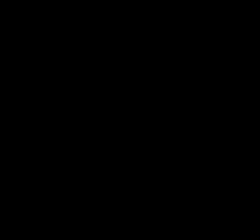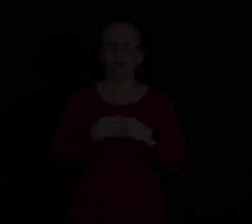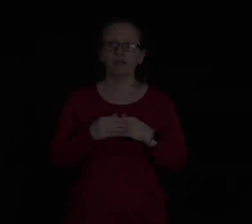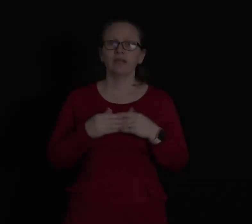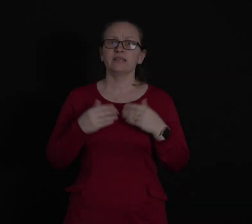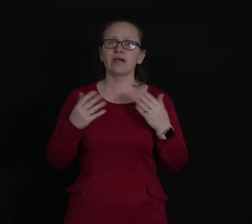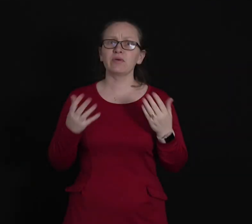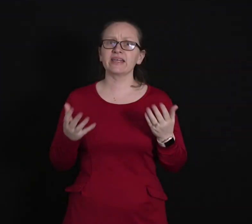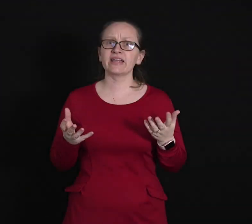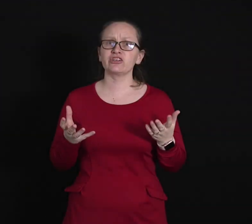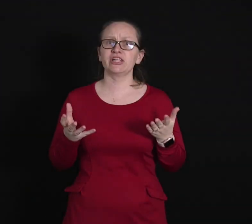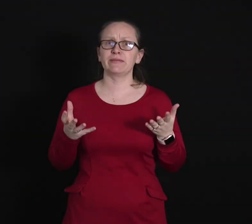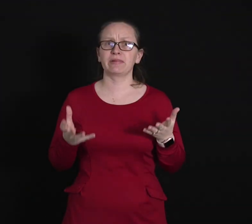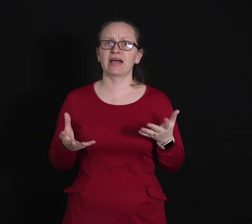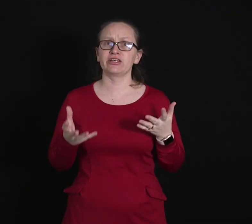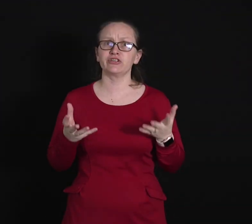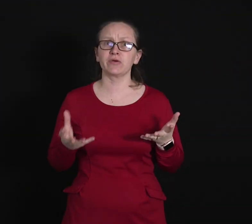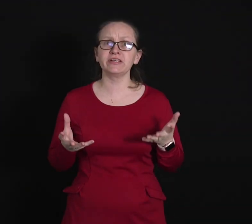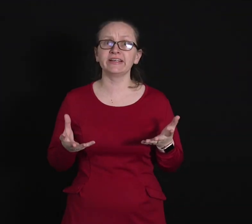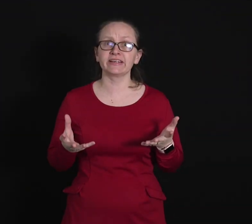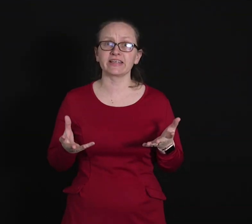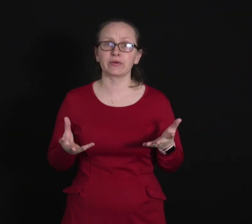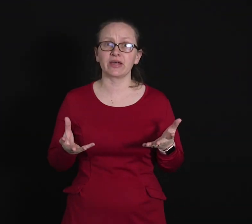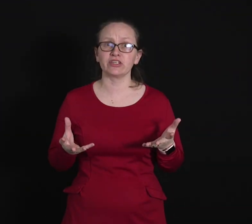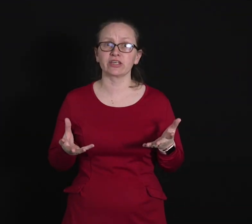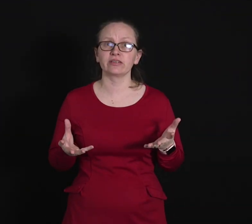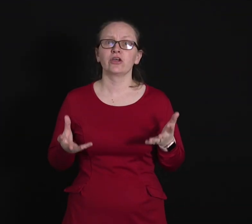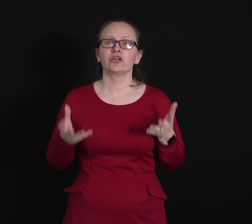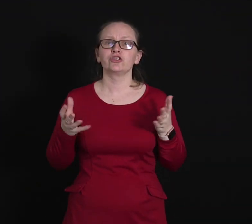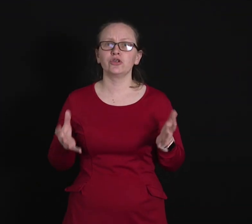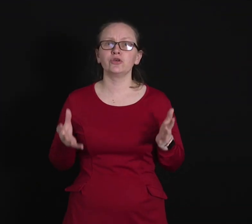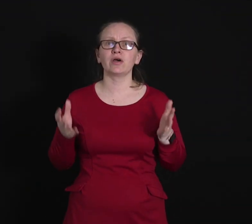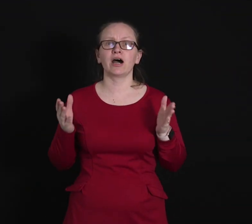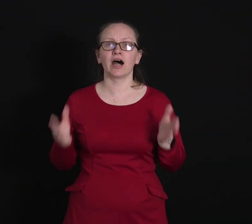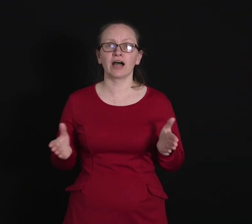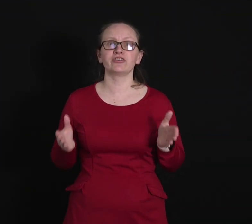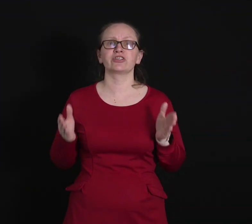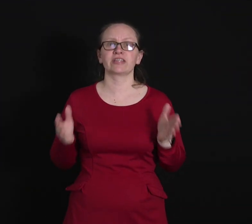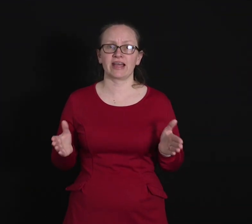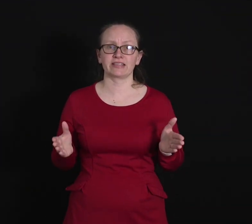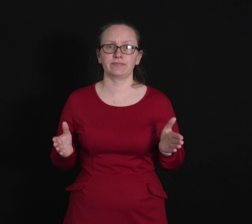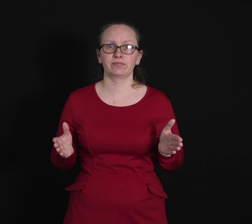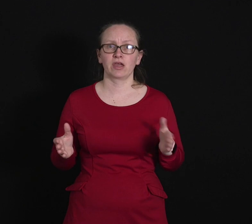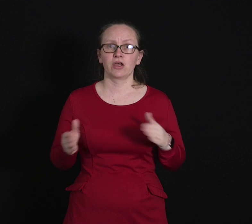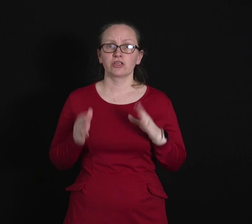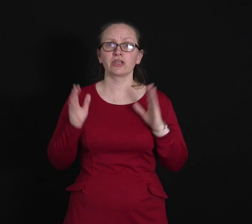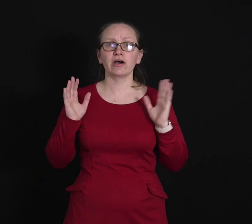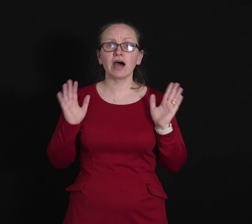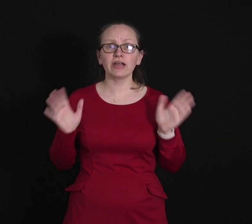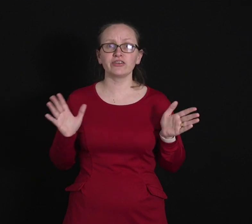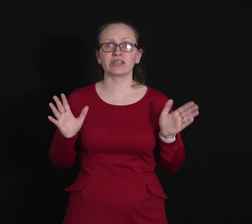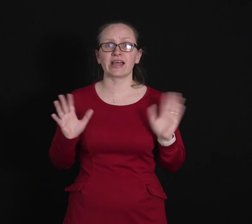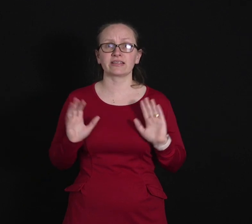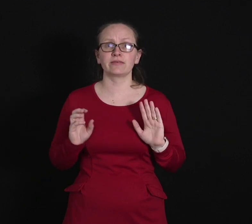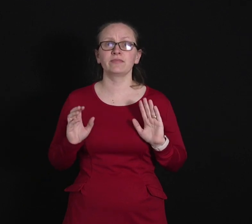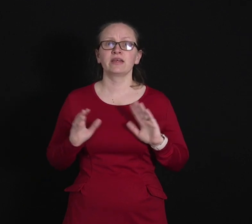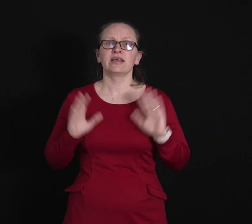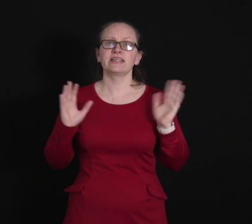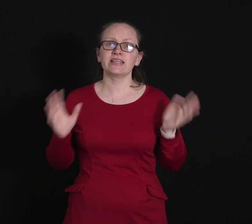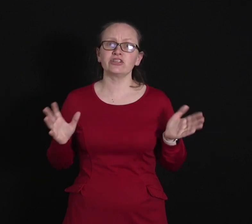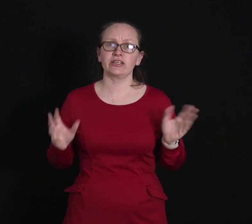Now we can actually apply Schrodinger's equation to a hydrogen atom. So a hydrogen atom essentially